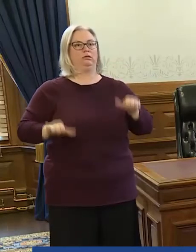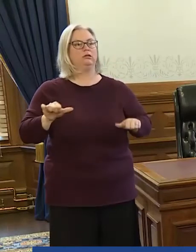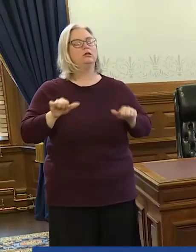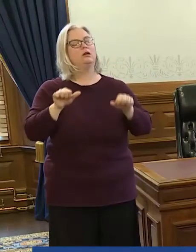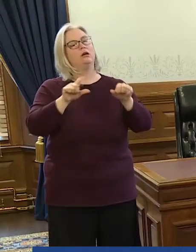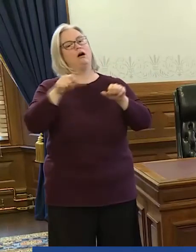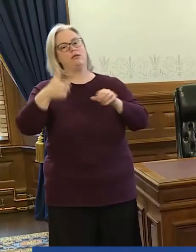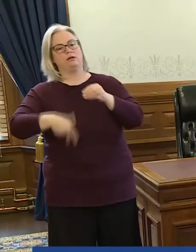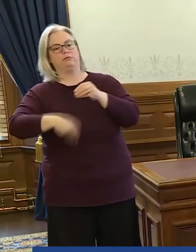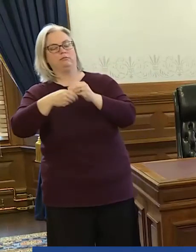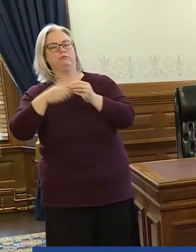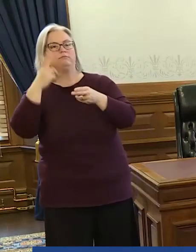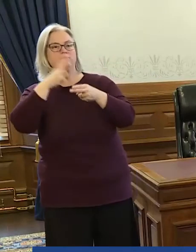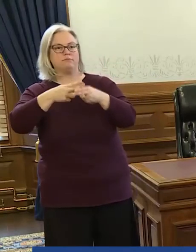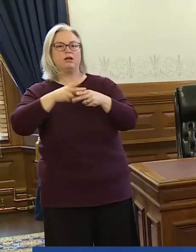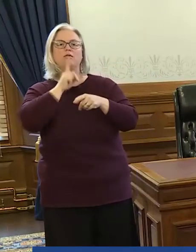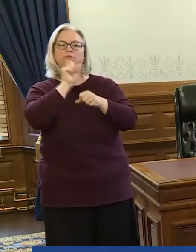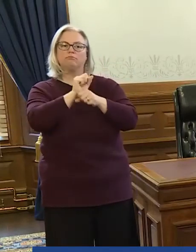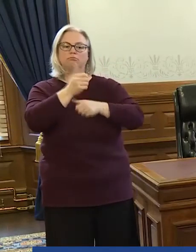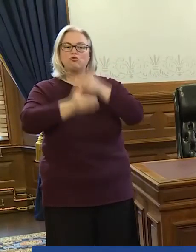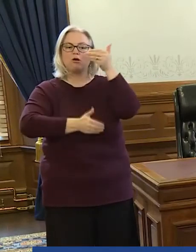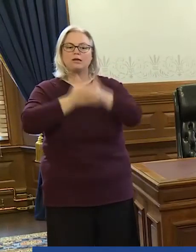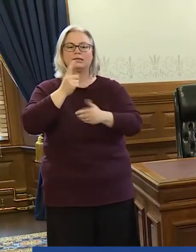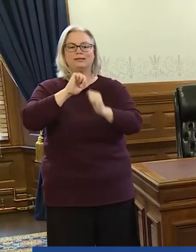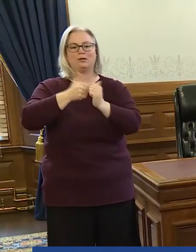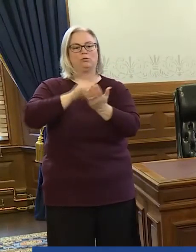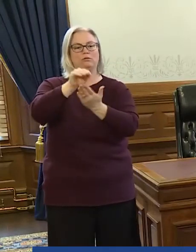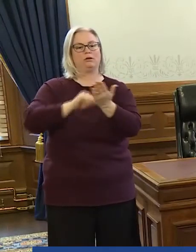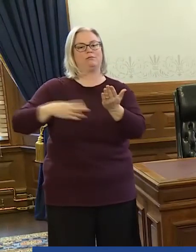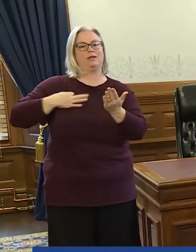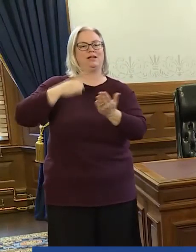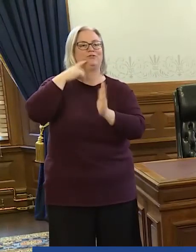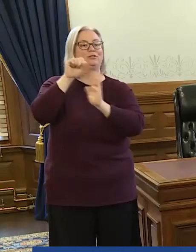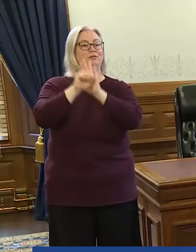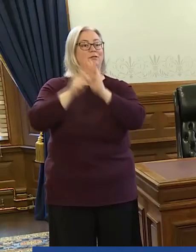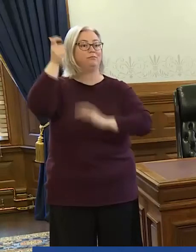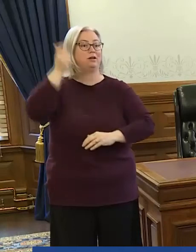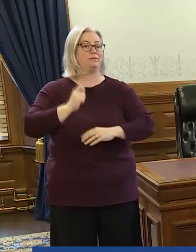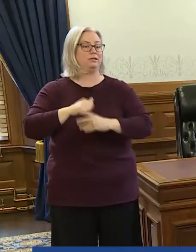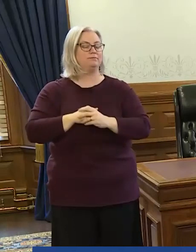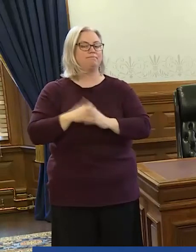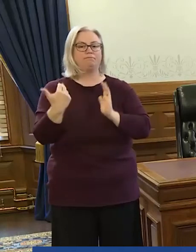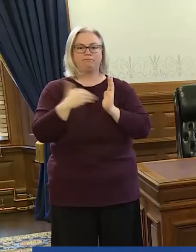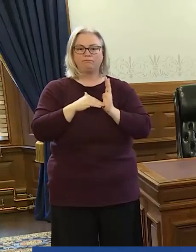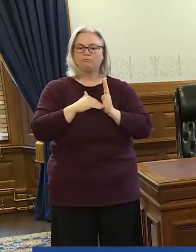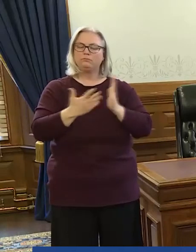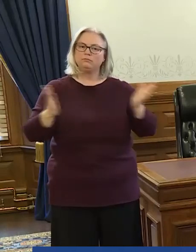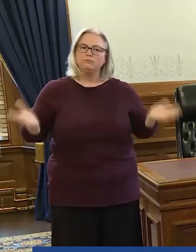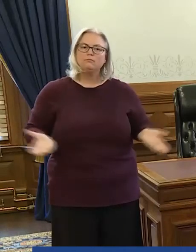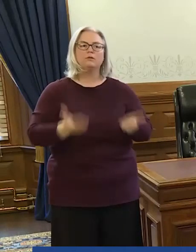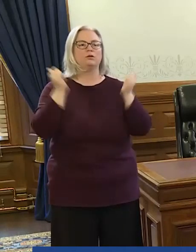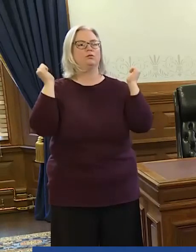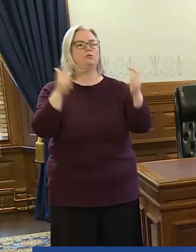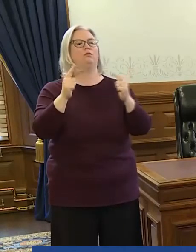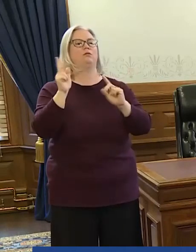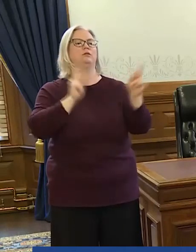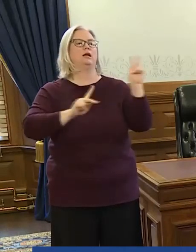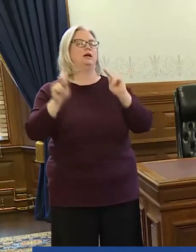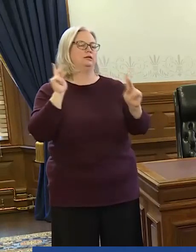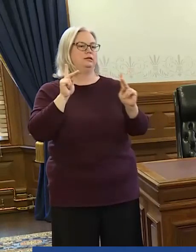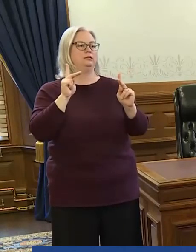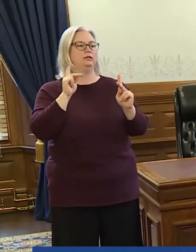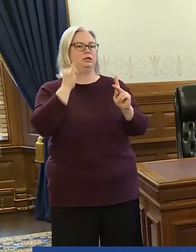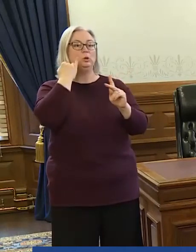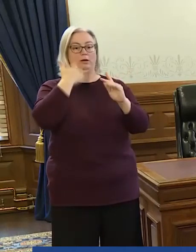a quick word about the actual process of applying for state benefits. Again, I want to encourage all Kansans